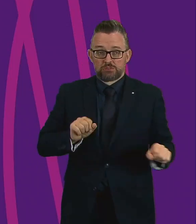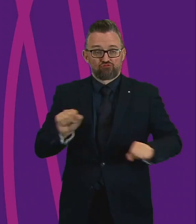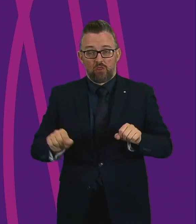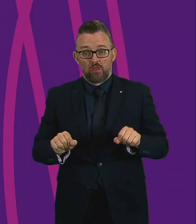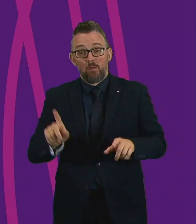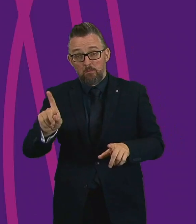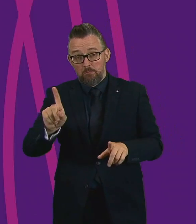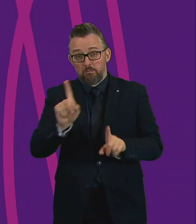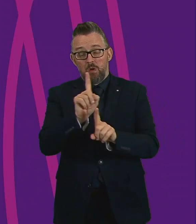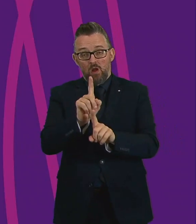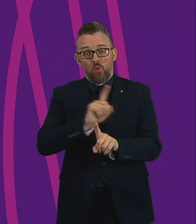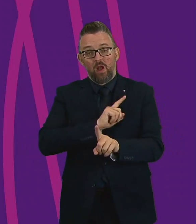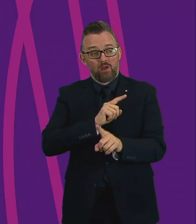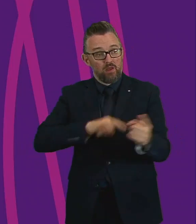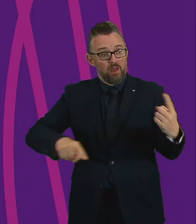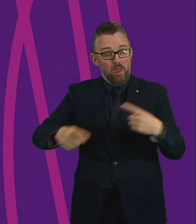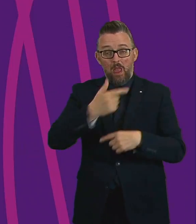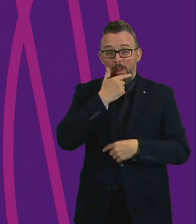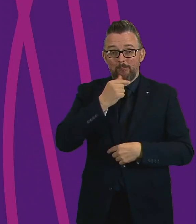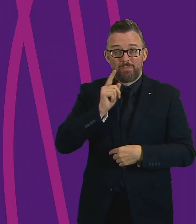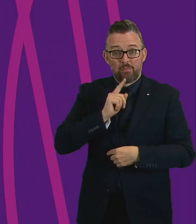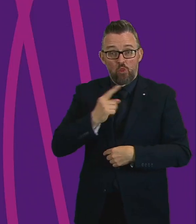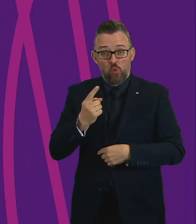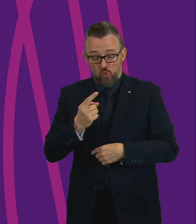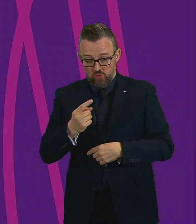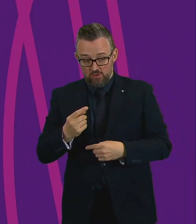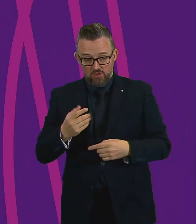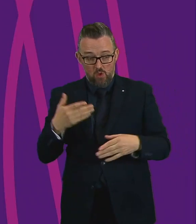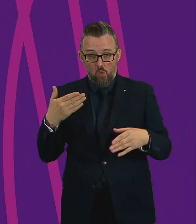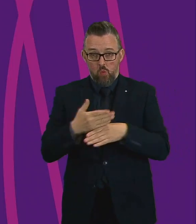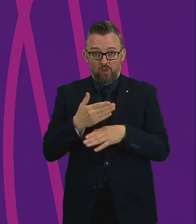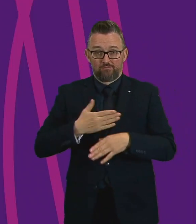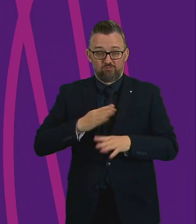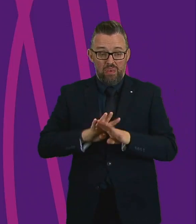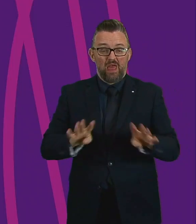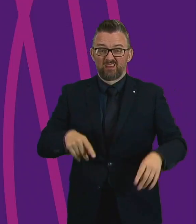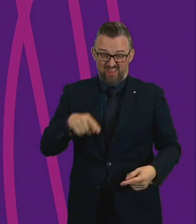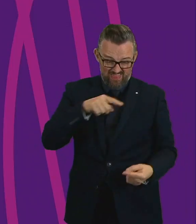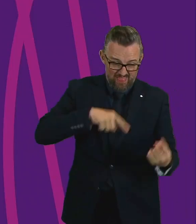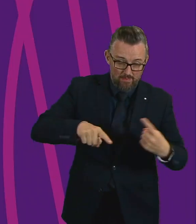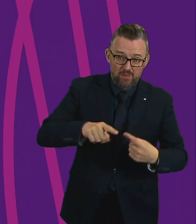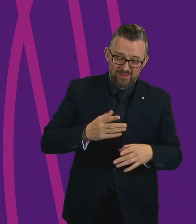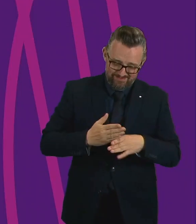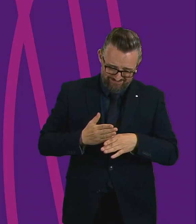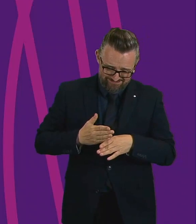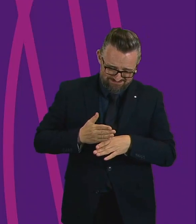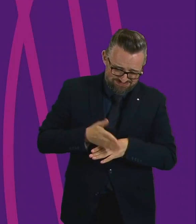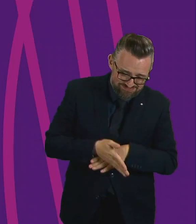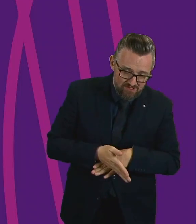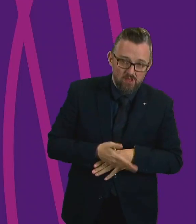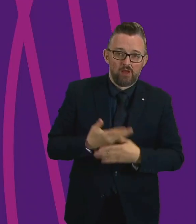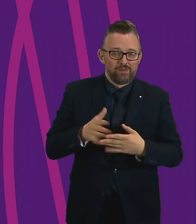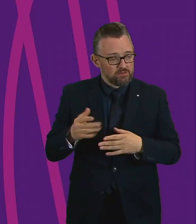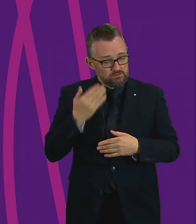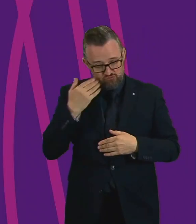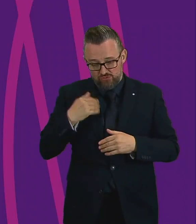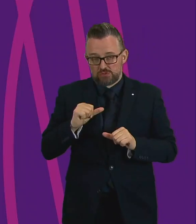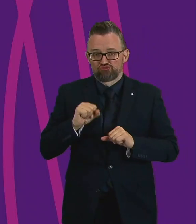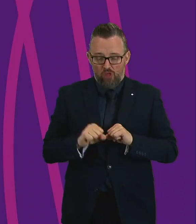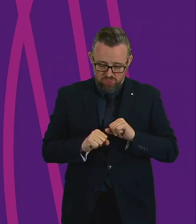to the dedication and commitment of frontline workers that we have been able to struggle through this last